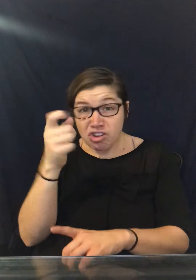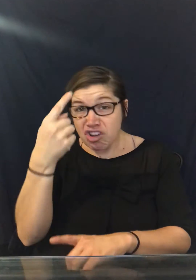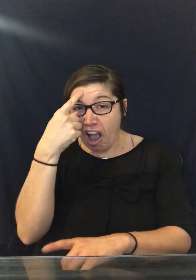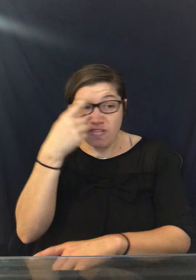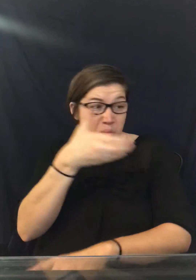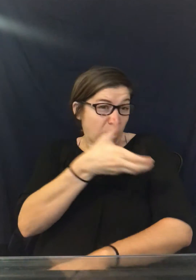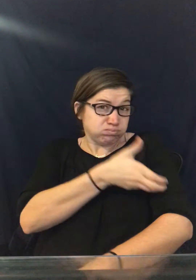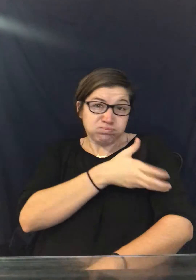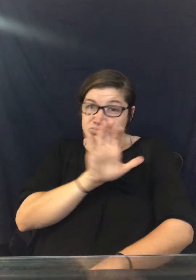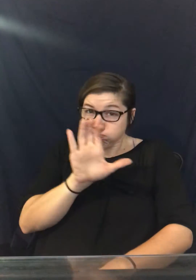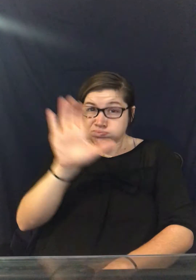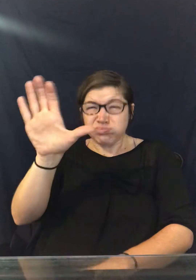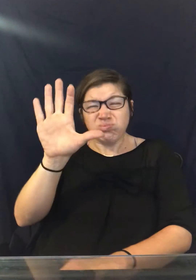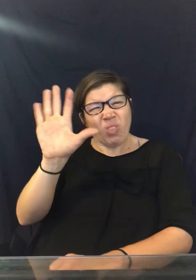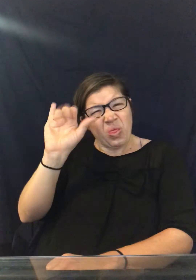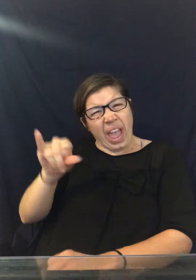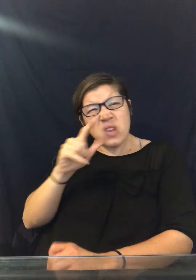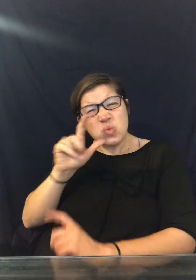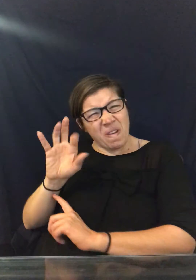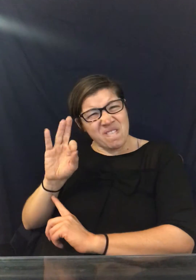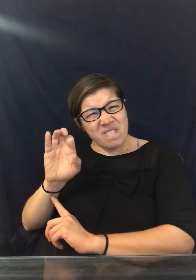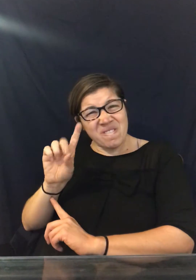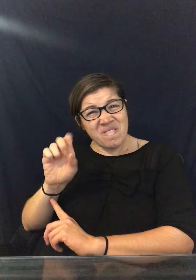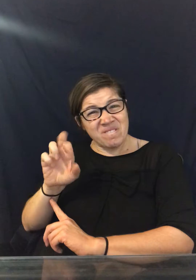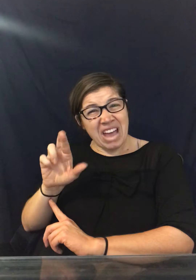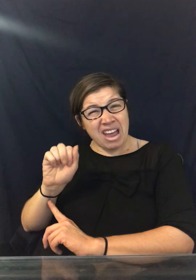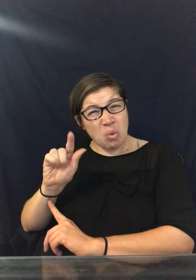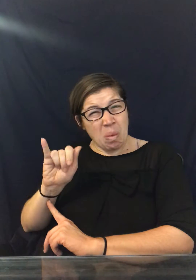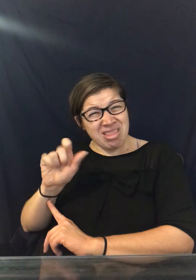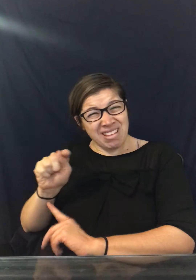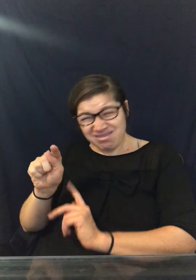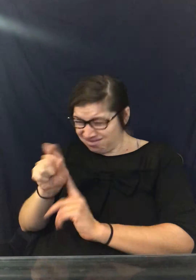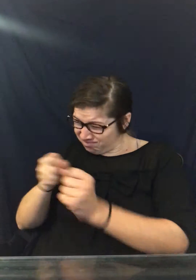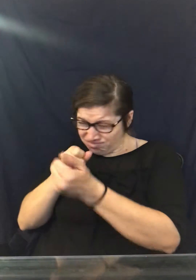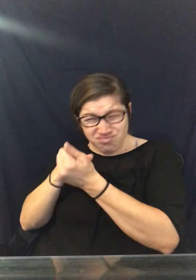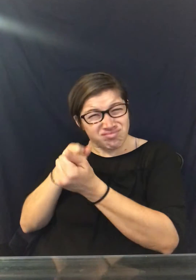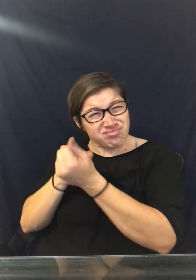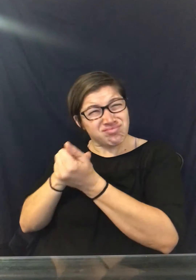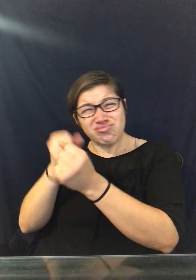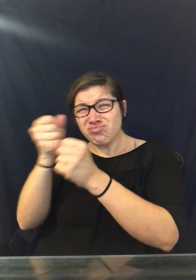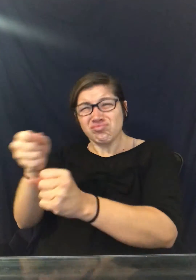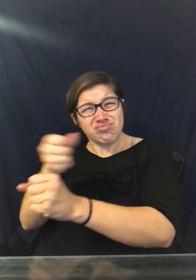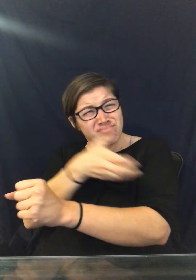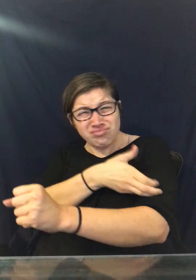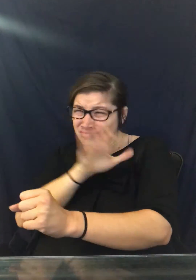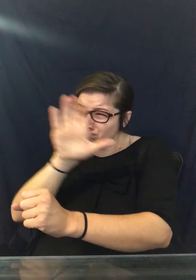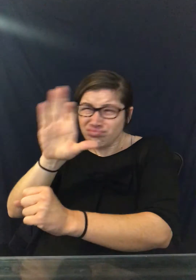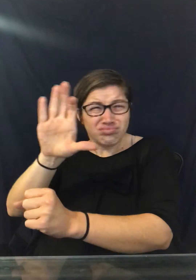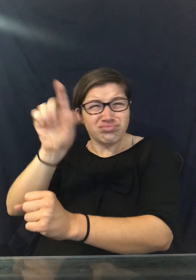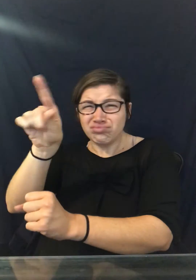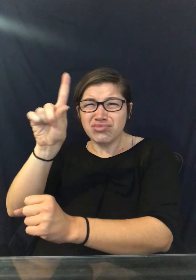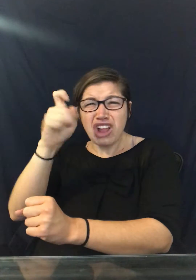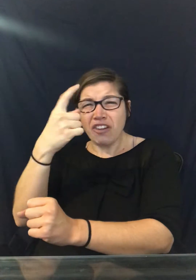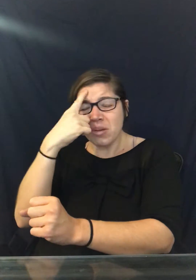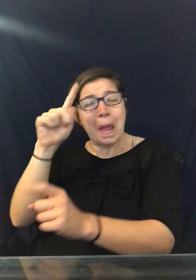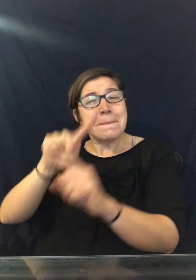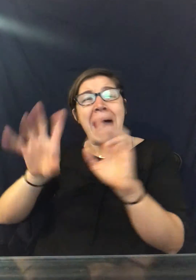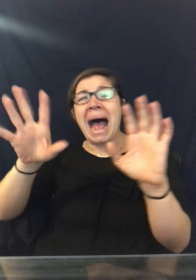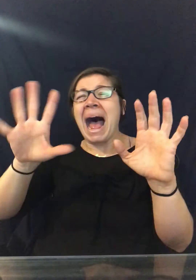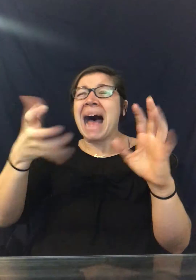central government, didn't want Congress making too many laws. So they put in a bunch of different